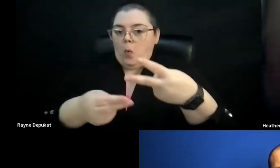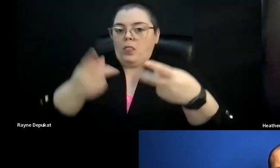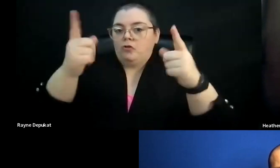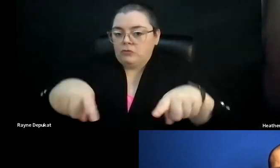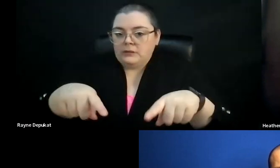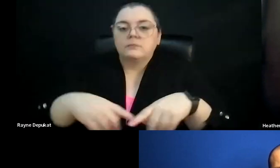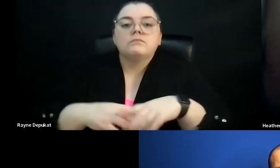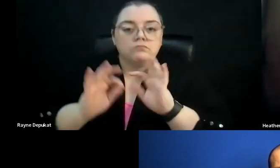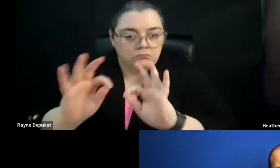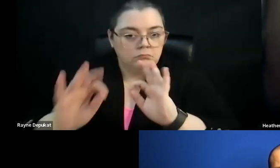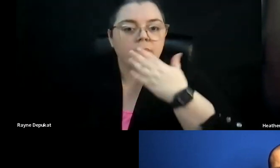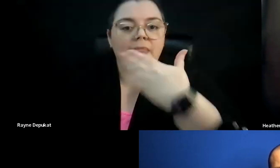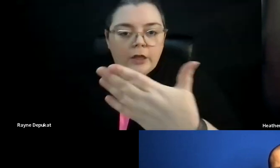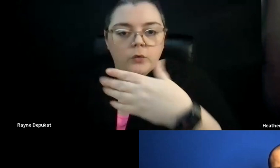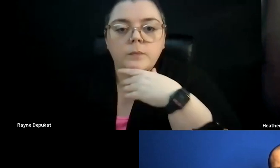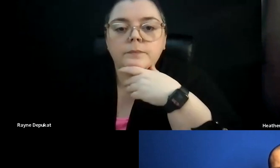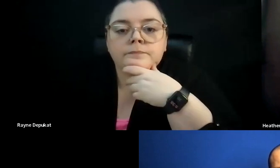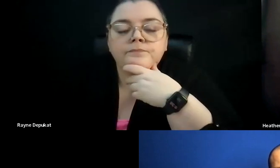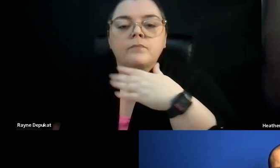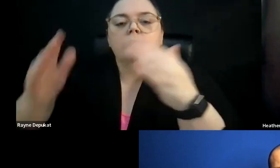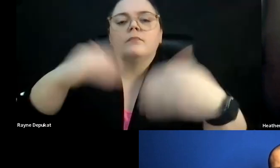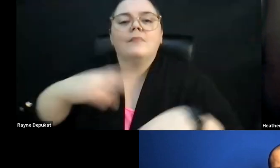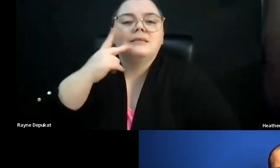So Amy and Talia both agree. Thank you.